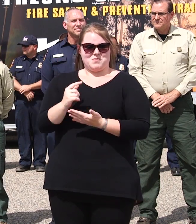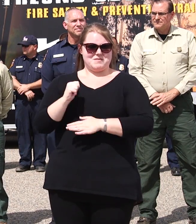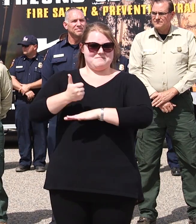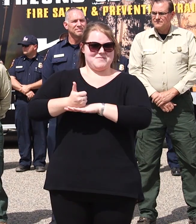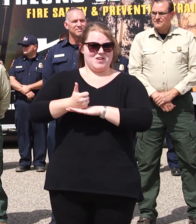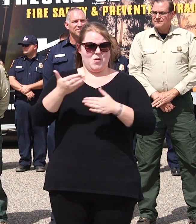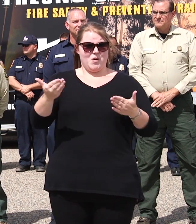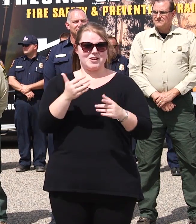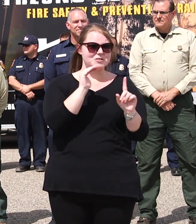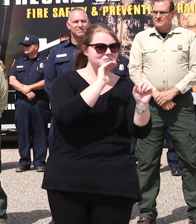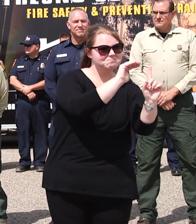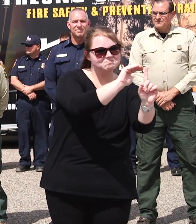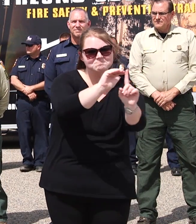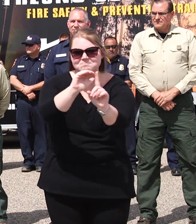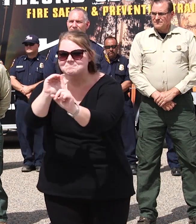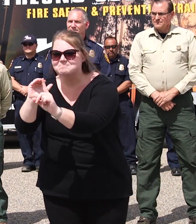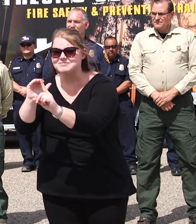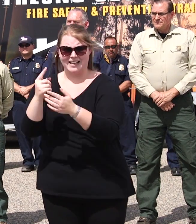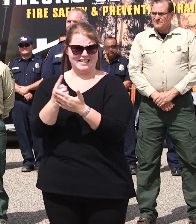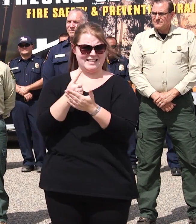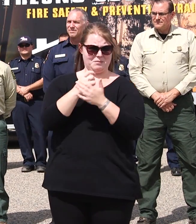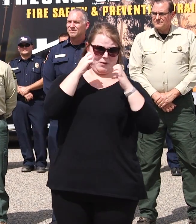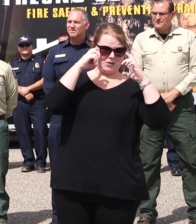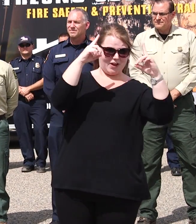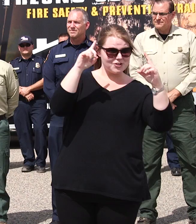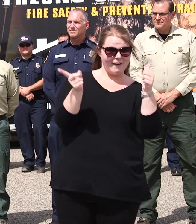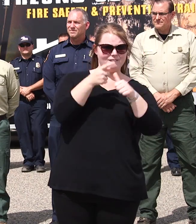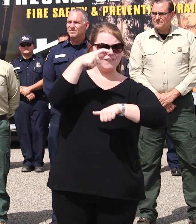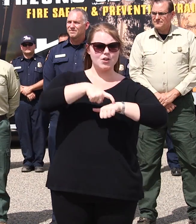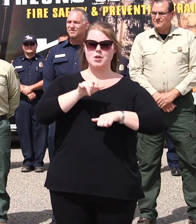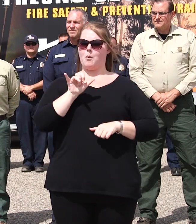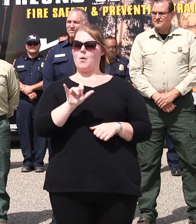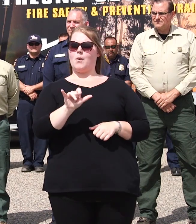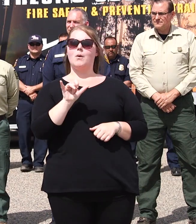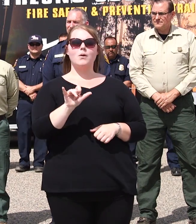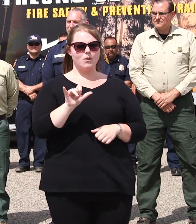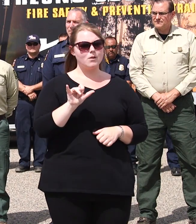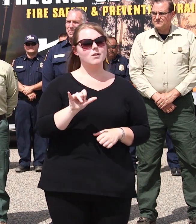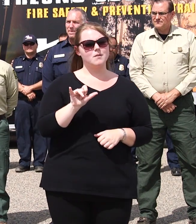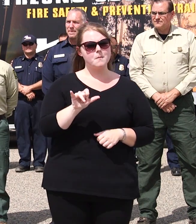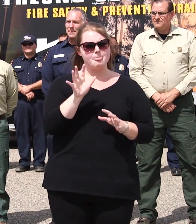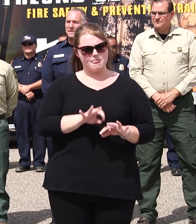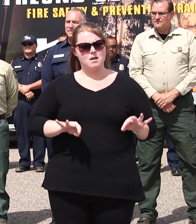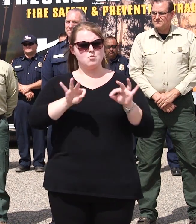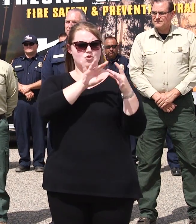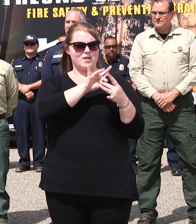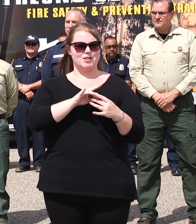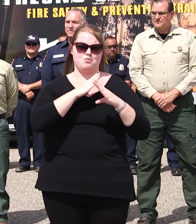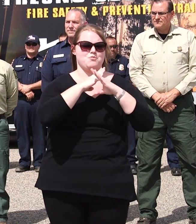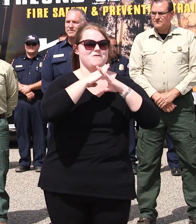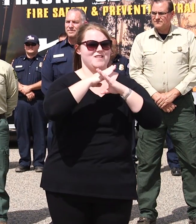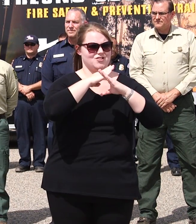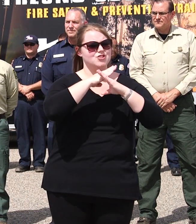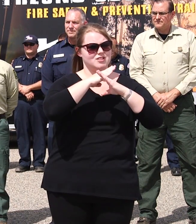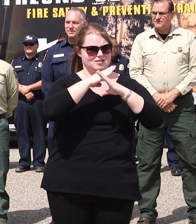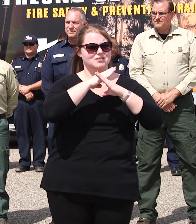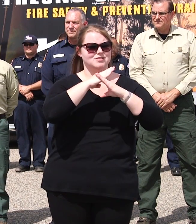the public, as well as sometimes even educate for the first time, the importance of prevention work being done